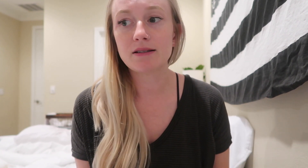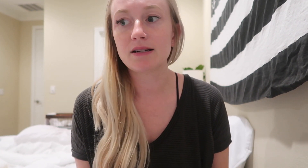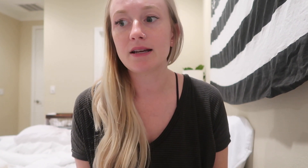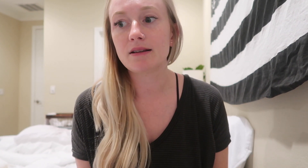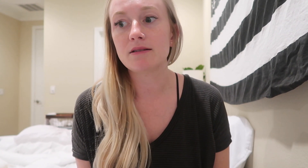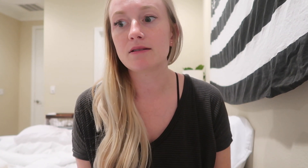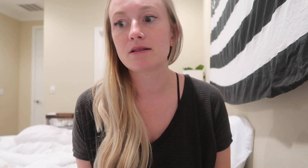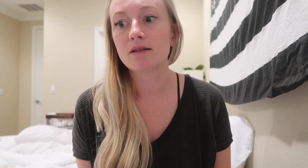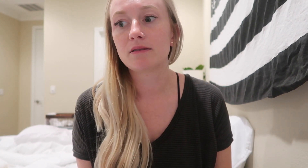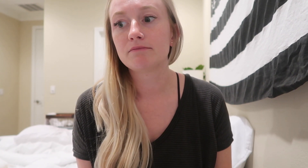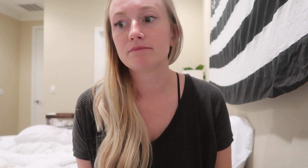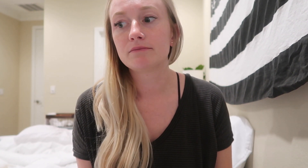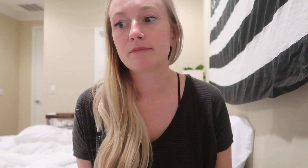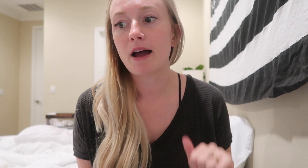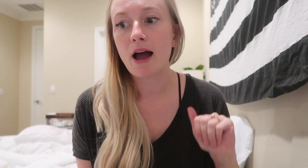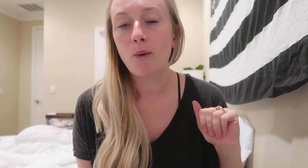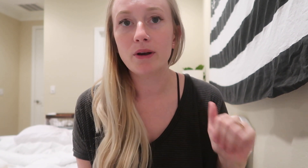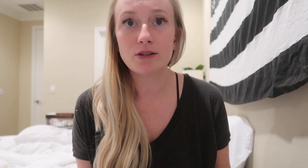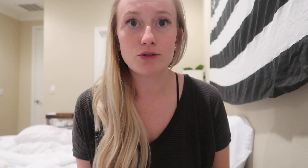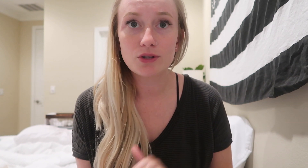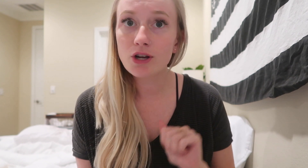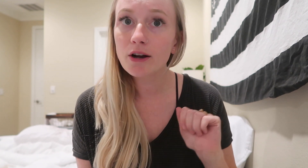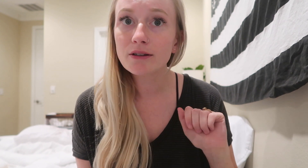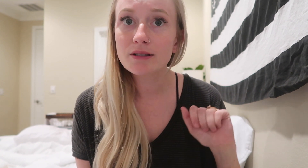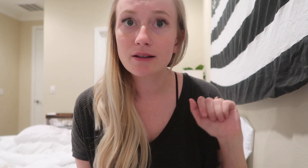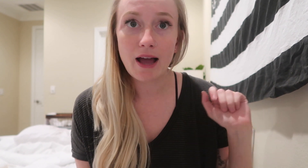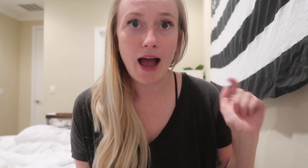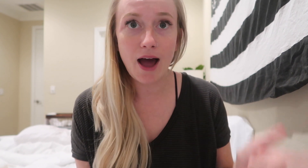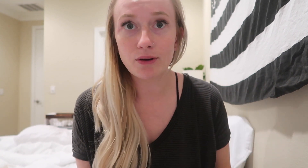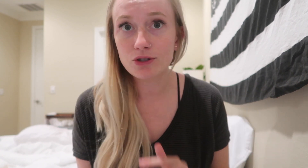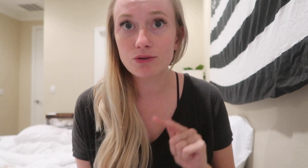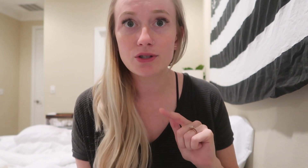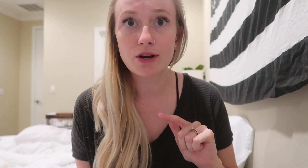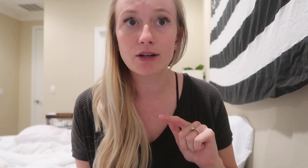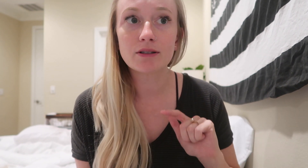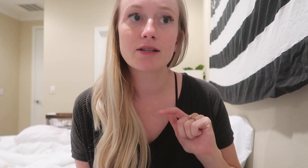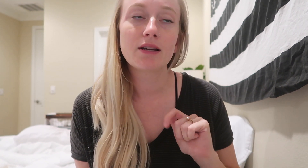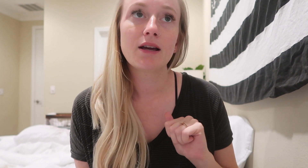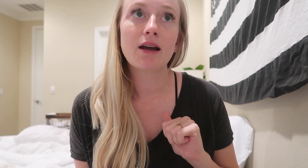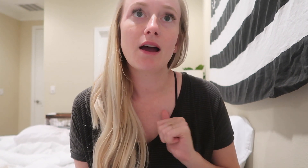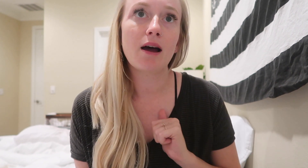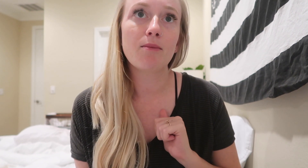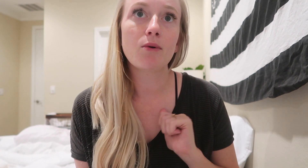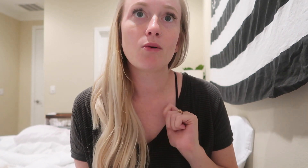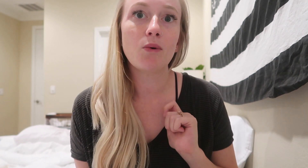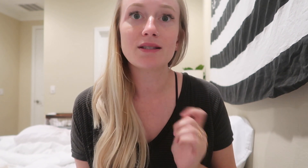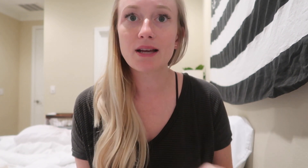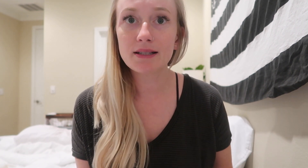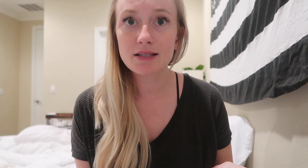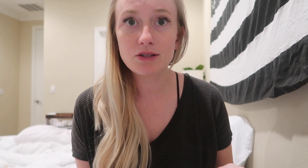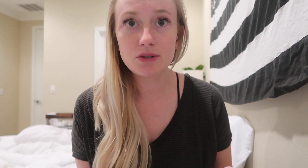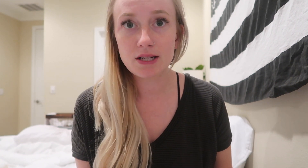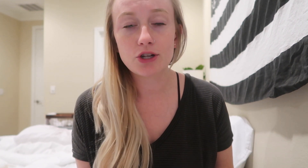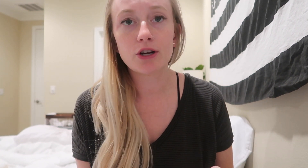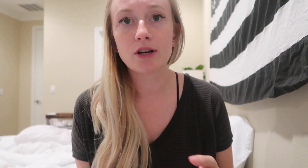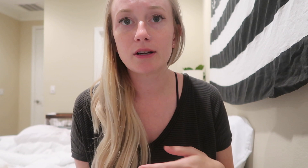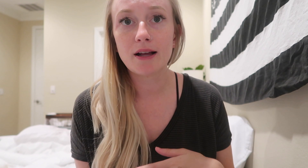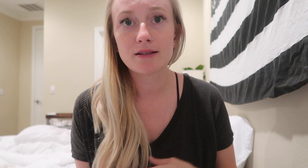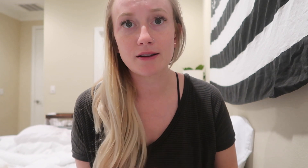asked is, when did you start? How did you start? What signs did you teach her? And stuff